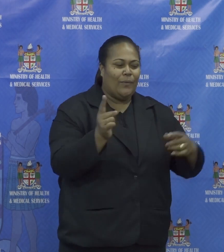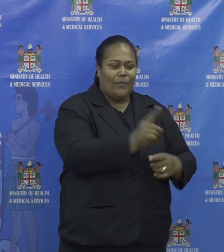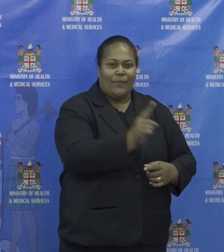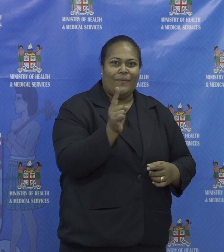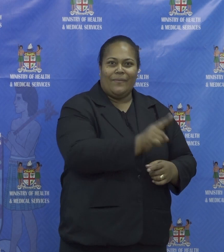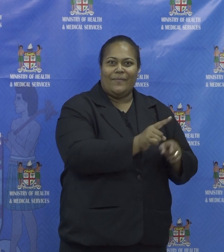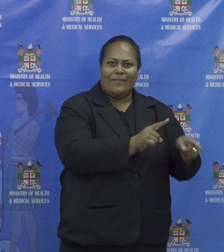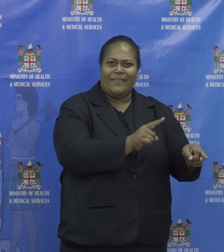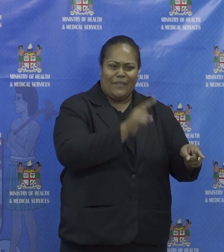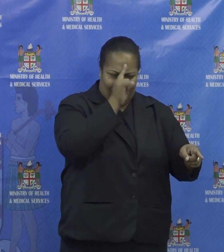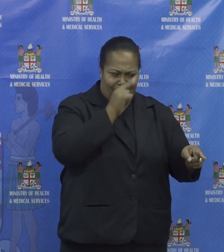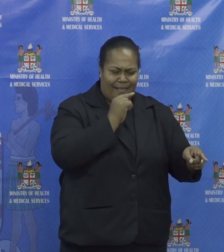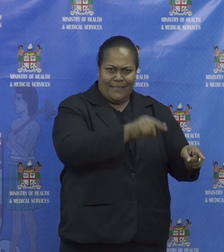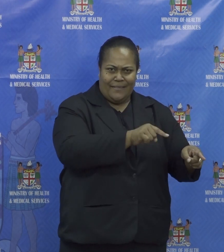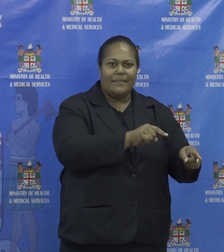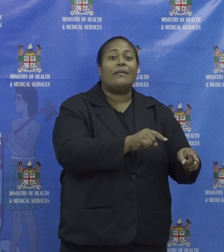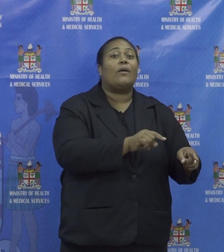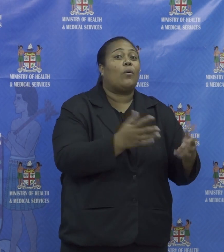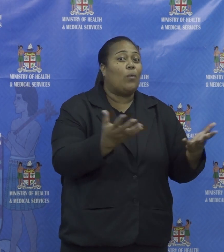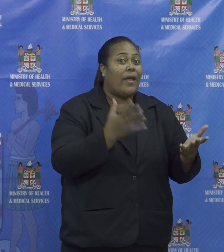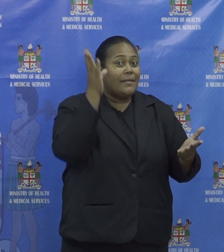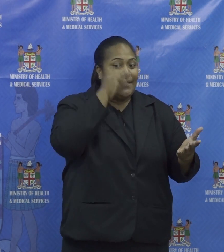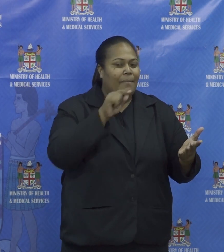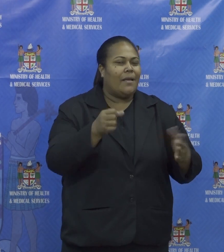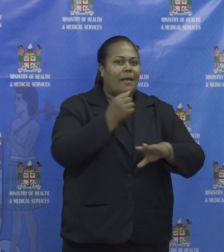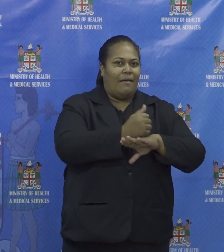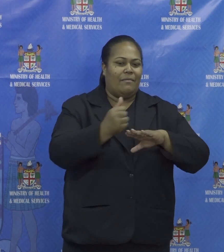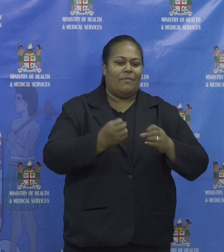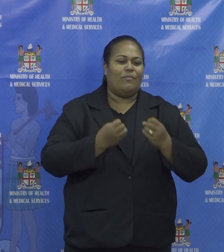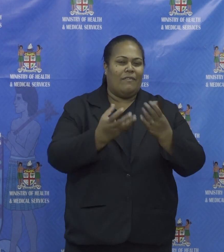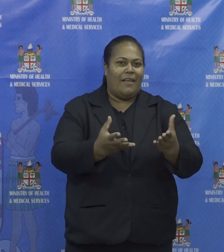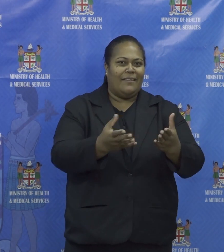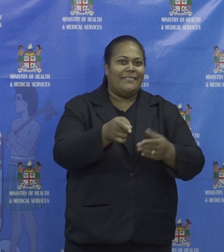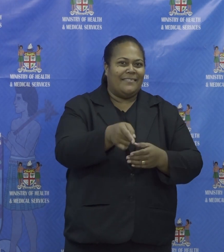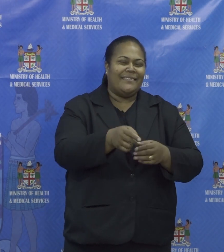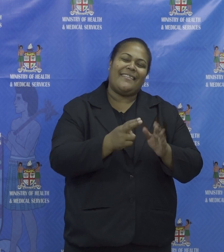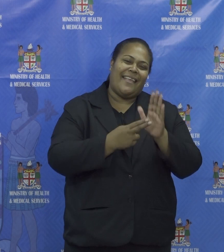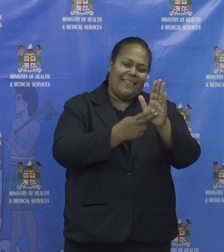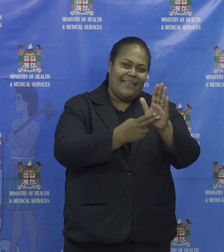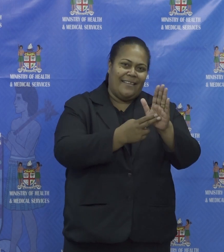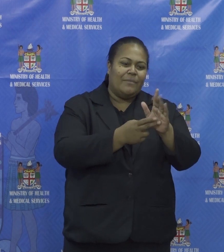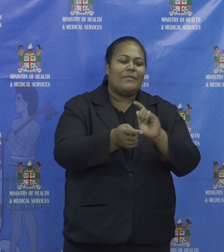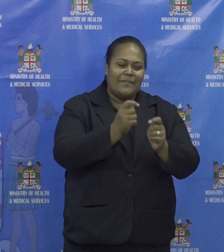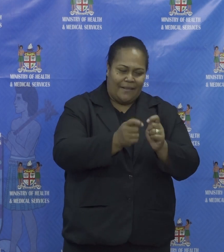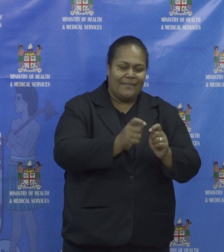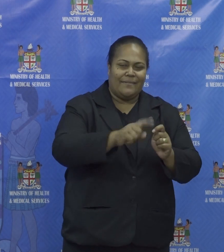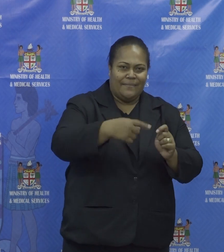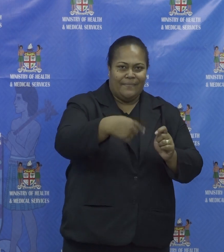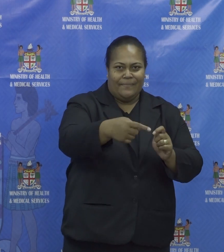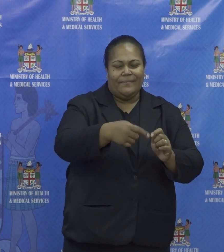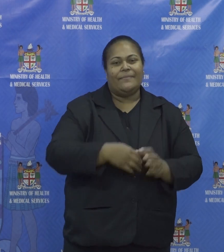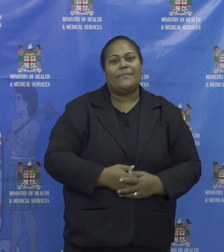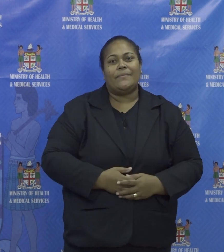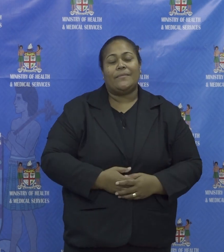be accommodated at a government designated facility in Nadi while undergoing testing.